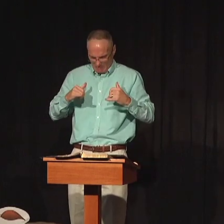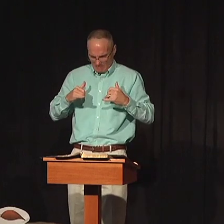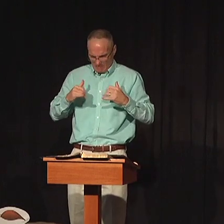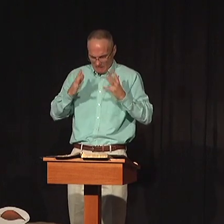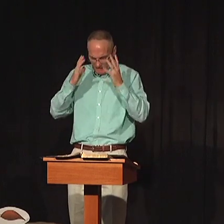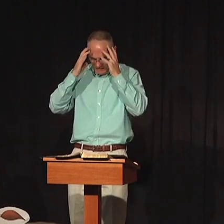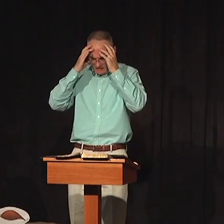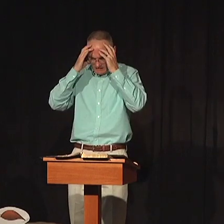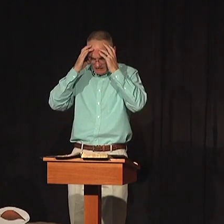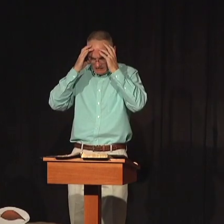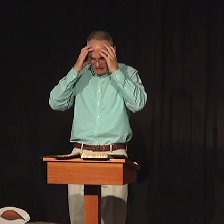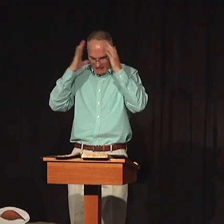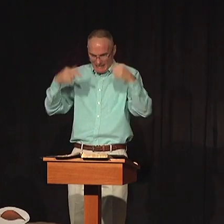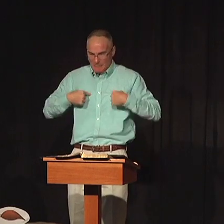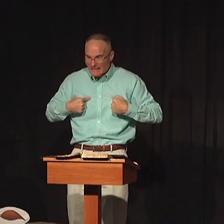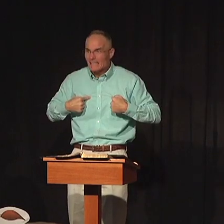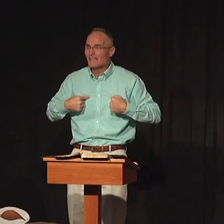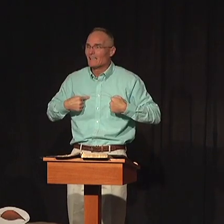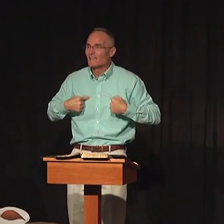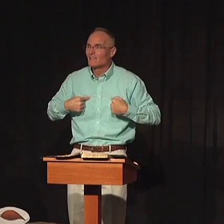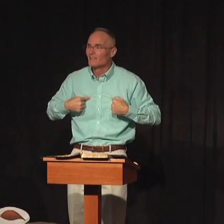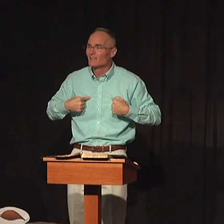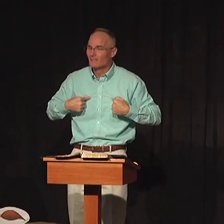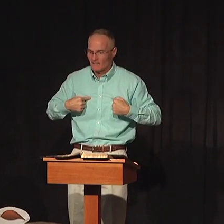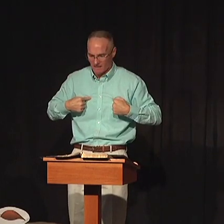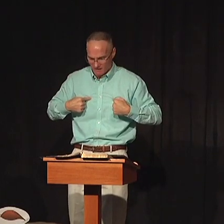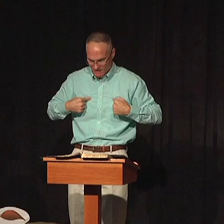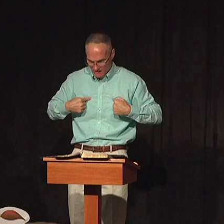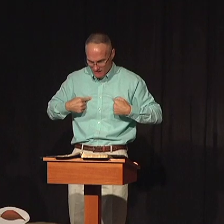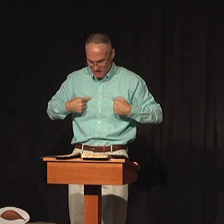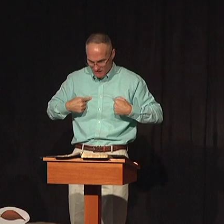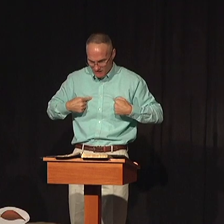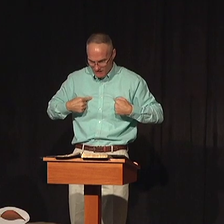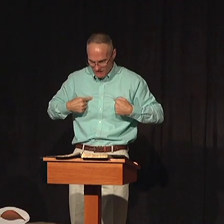your sin and realize that's me.